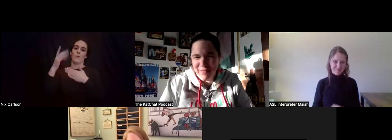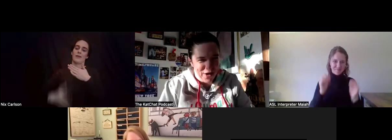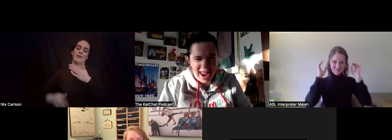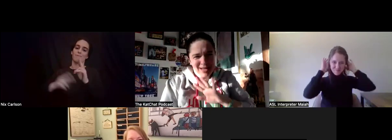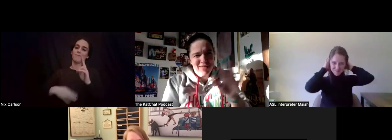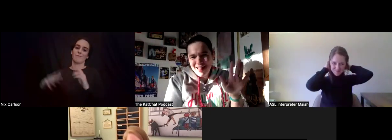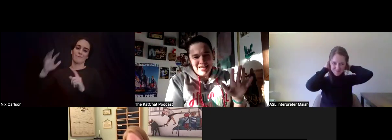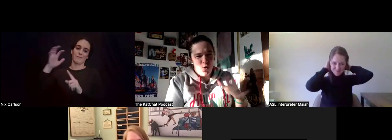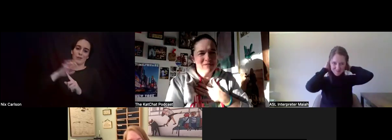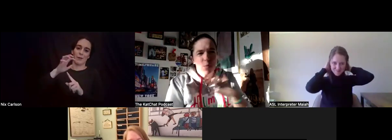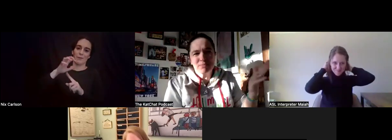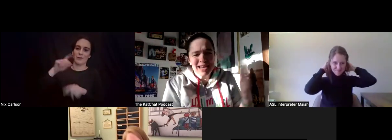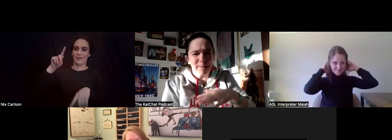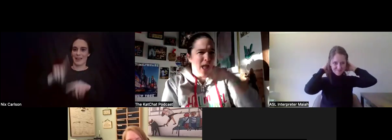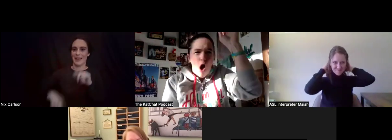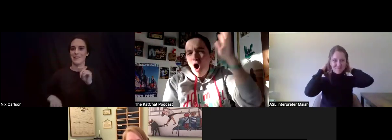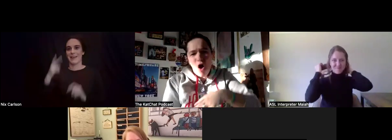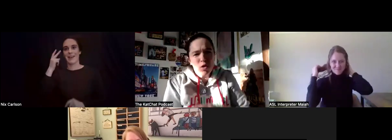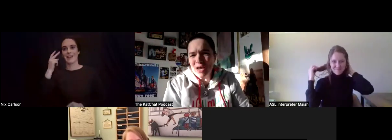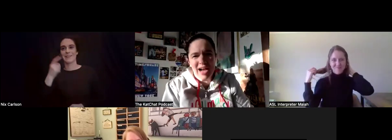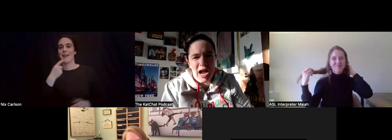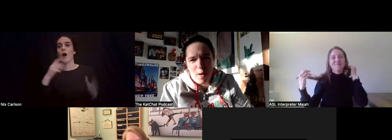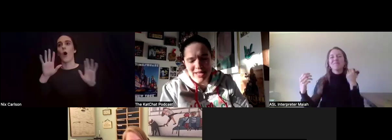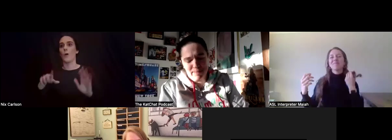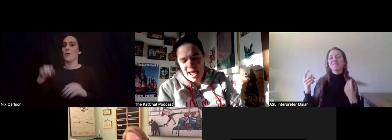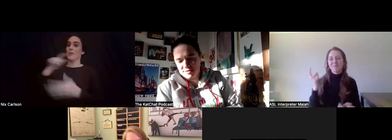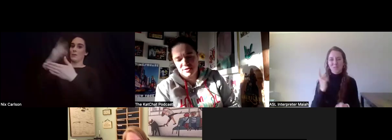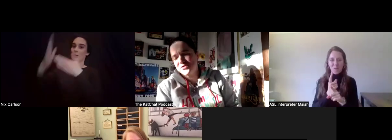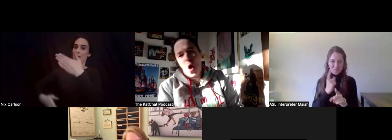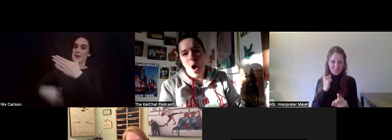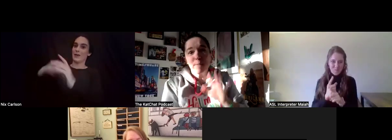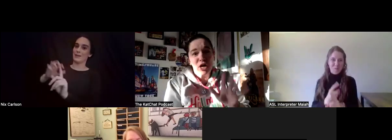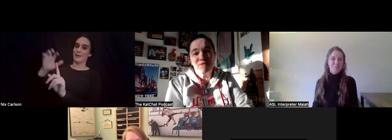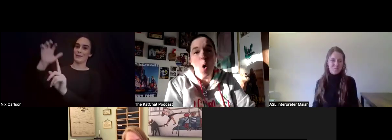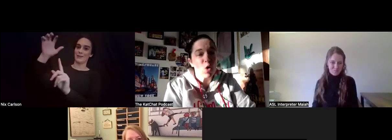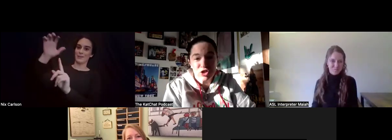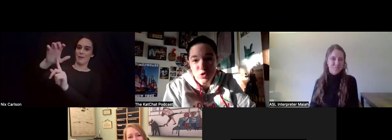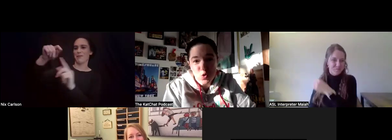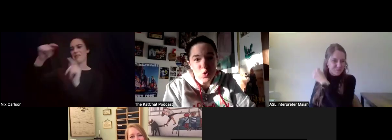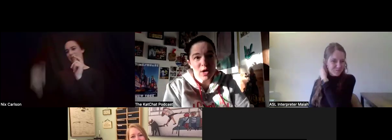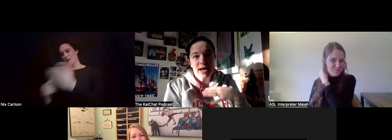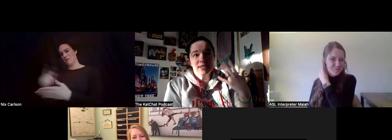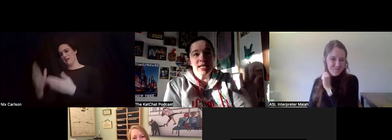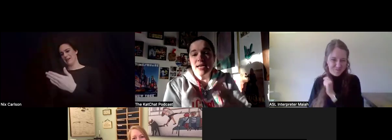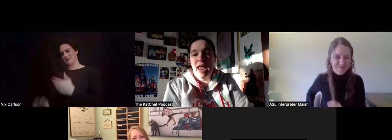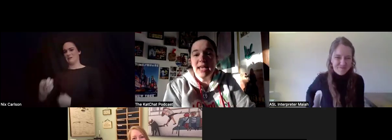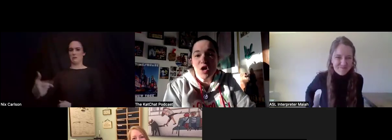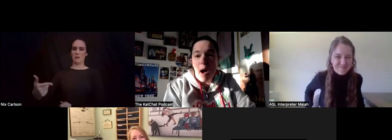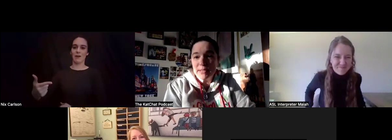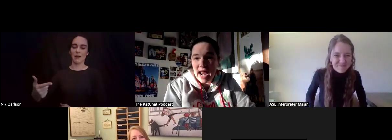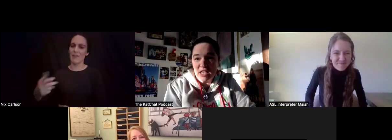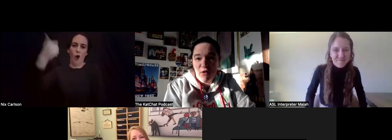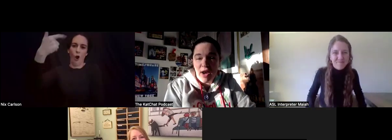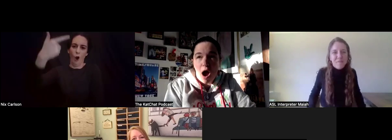with another. I'm telling Right. you, it would be the all we can will be the best. So I'm That's looking right. forward to see and